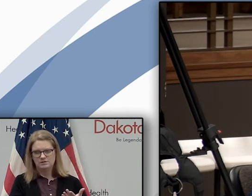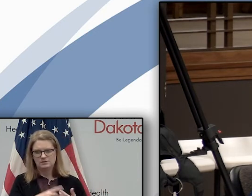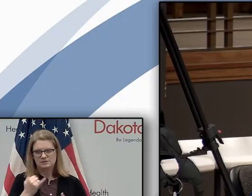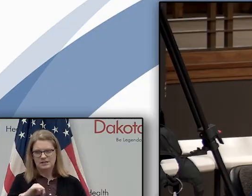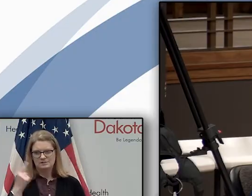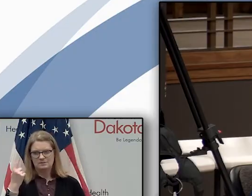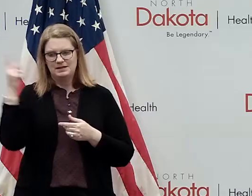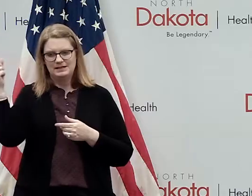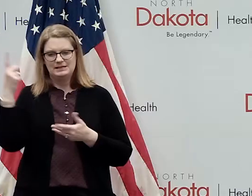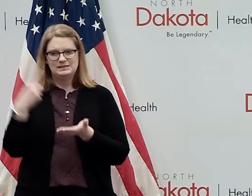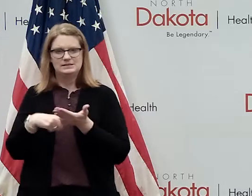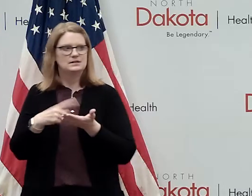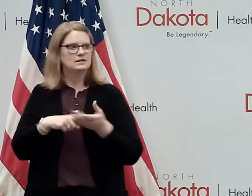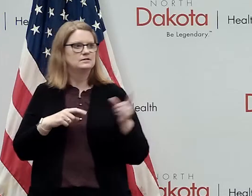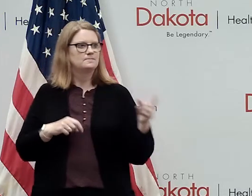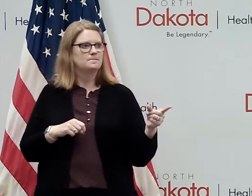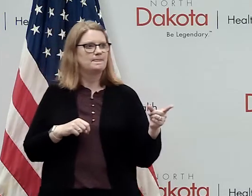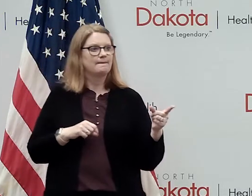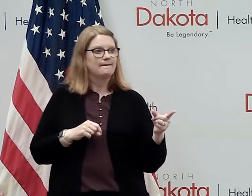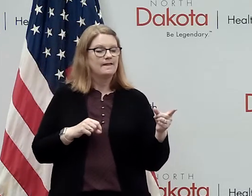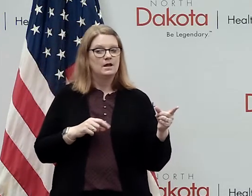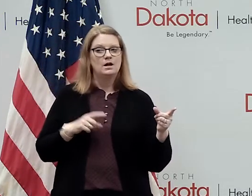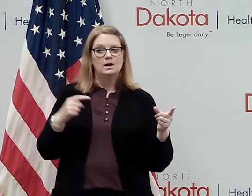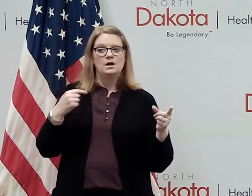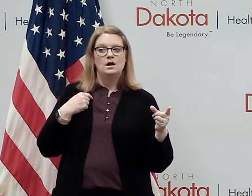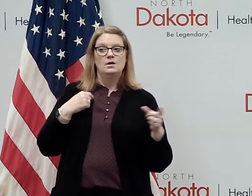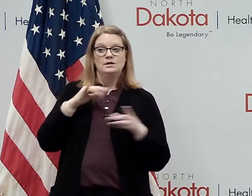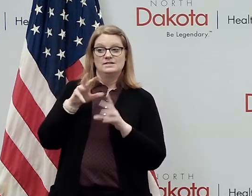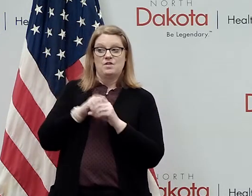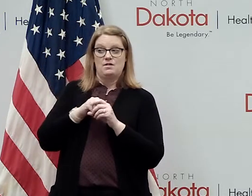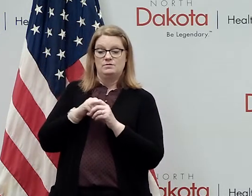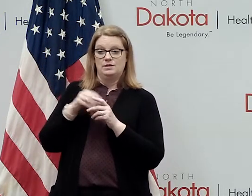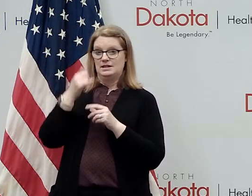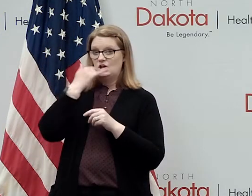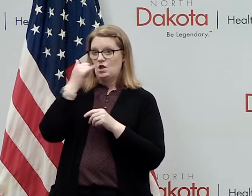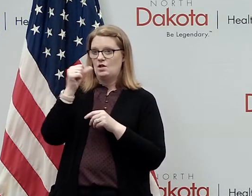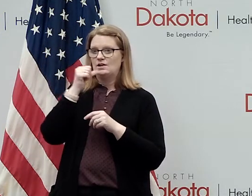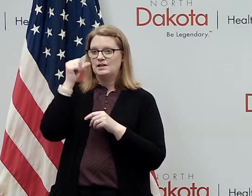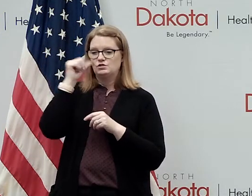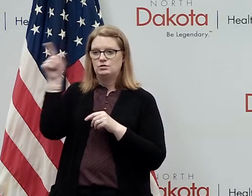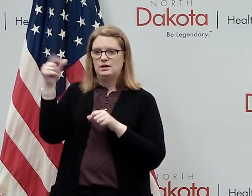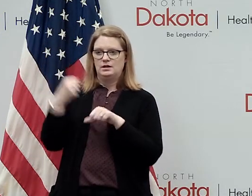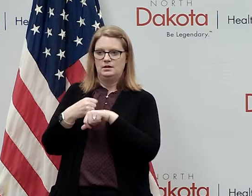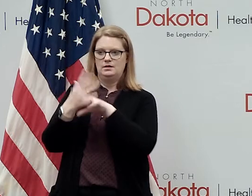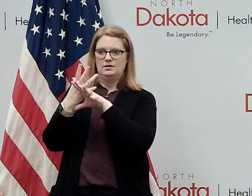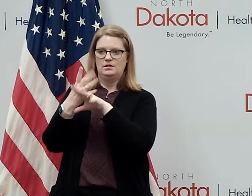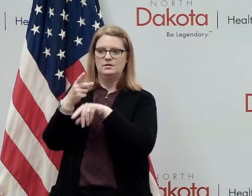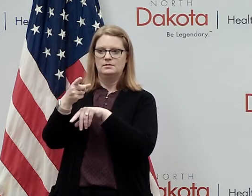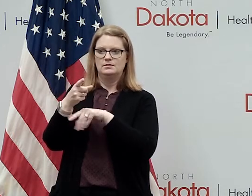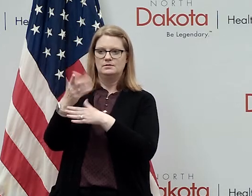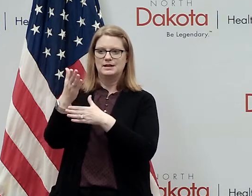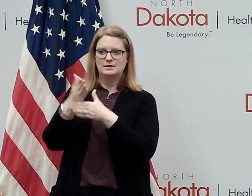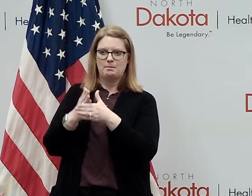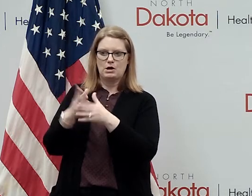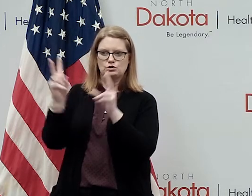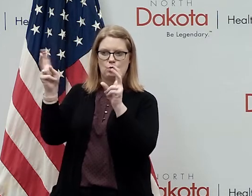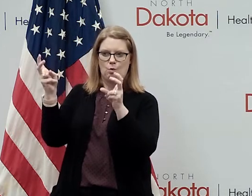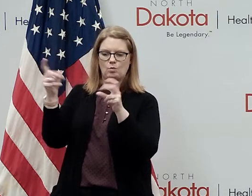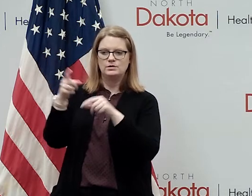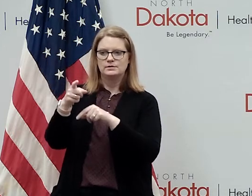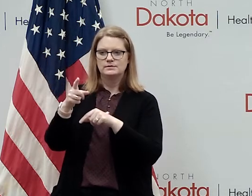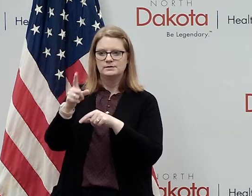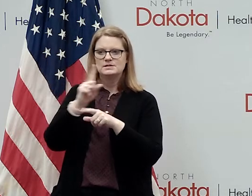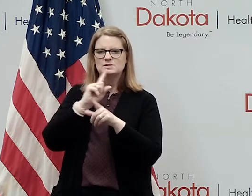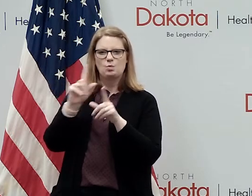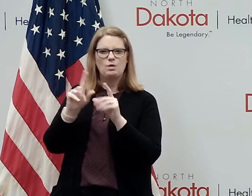about? I was on the call yesterday, and that's a partial quote, because it was a real